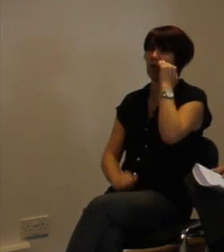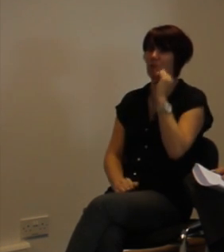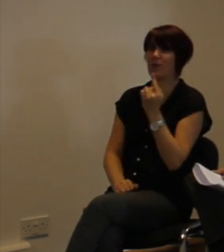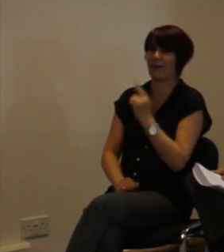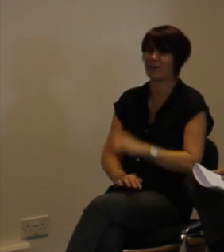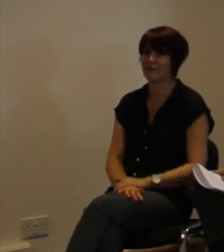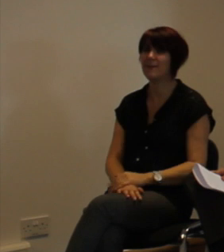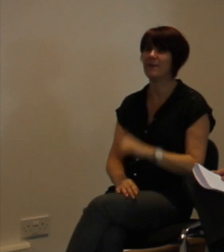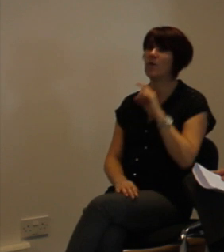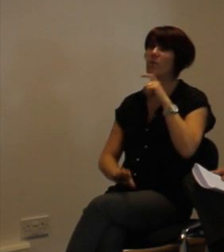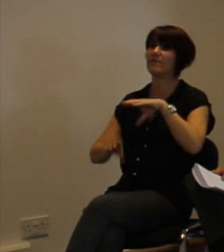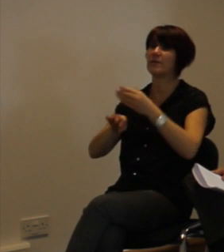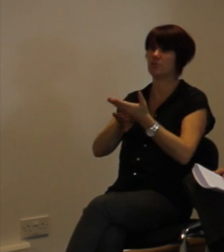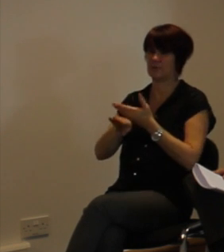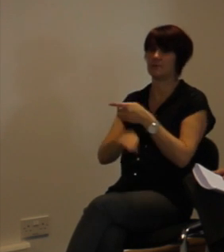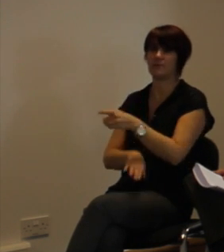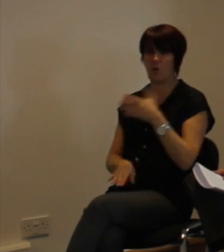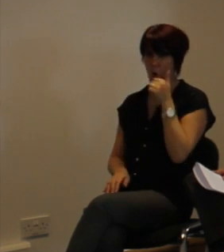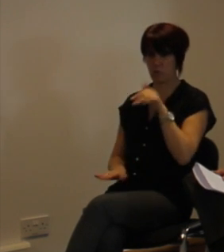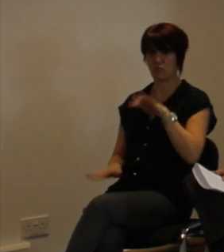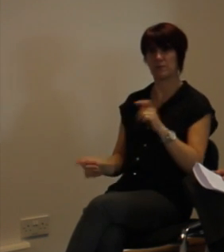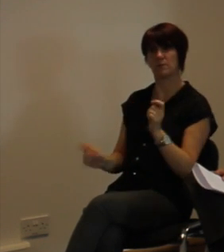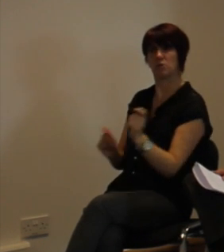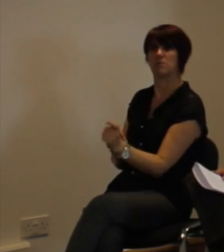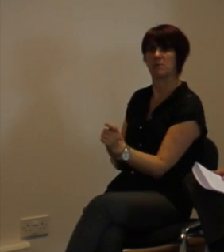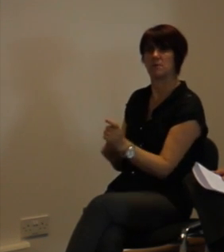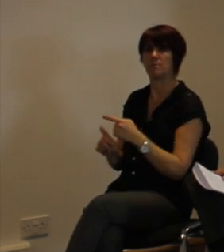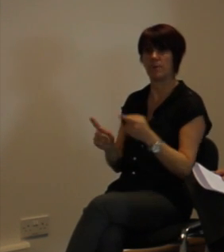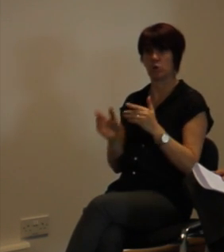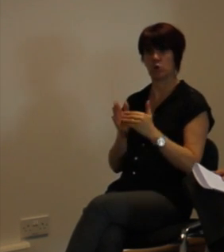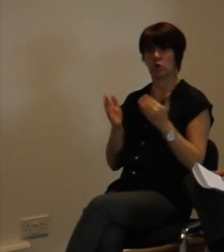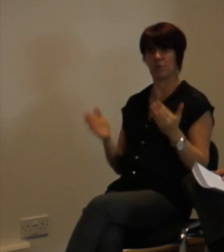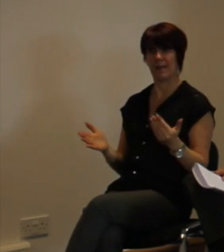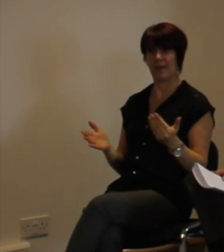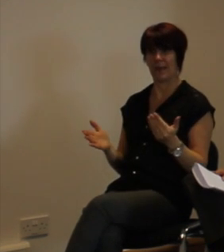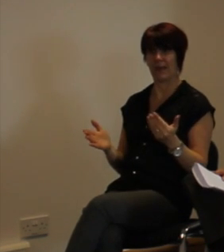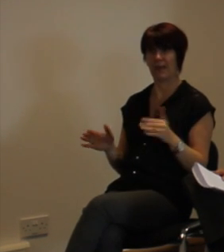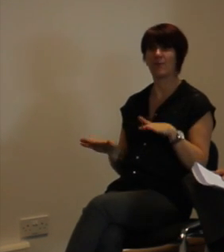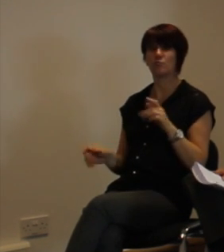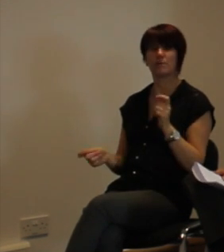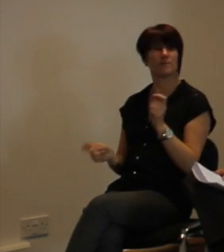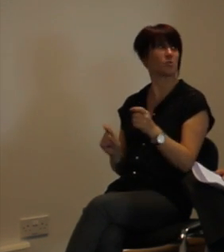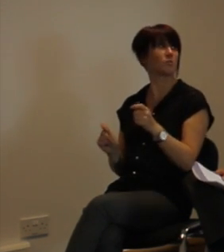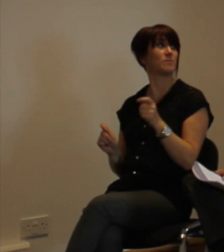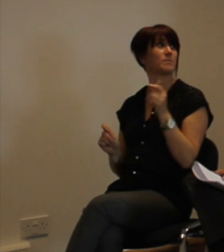then. But we make reasonable adjustments all the time. But reasonable adjustments, as far as we're concerned today, are defined